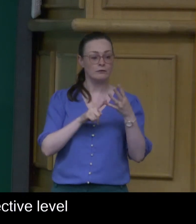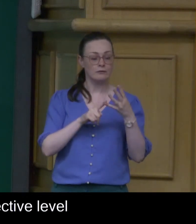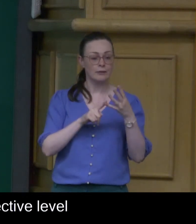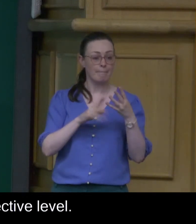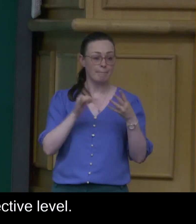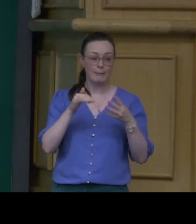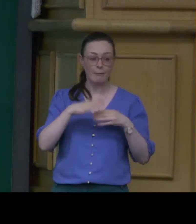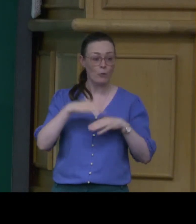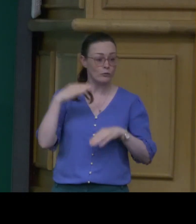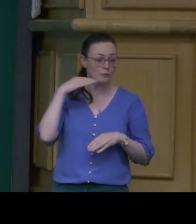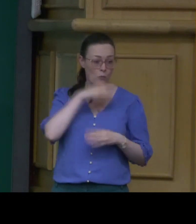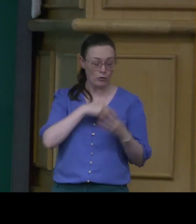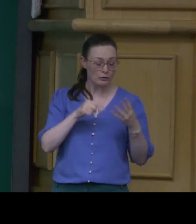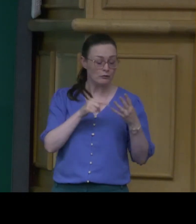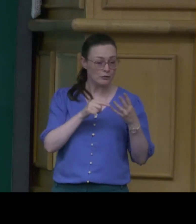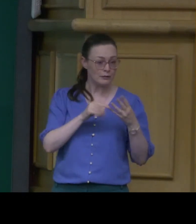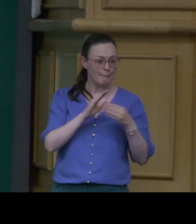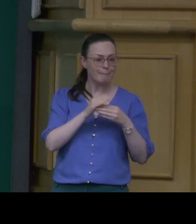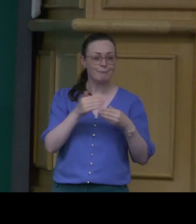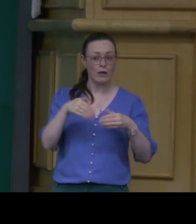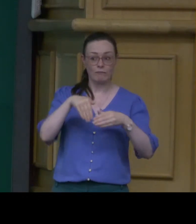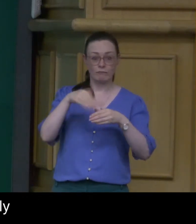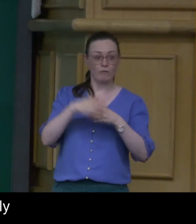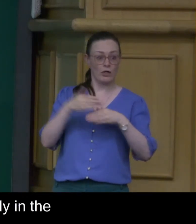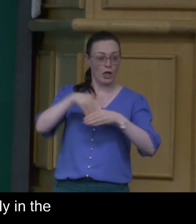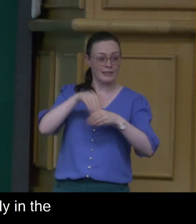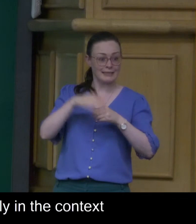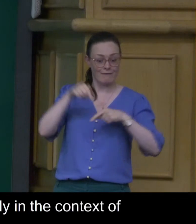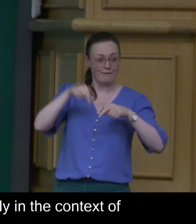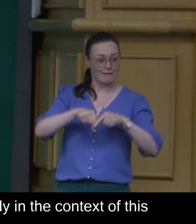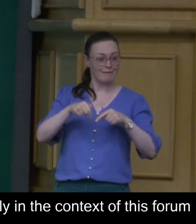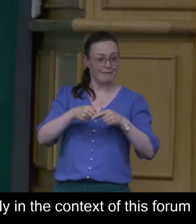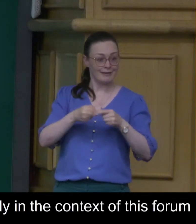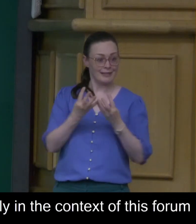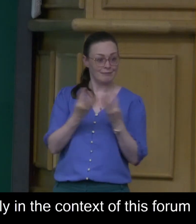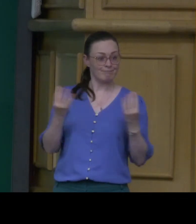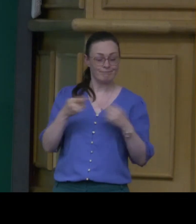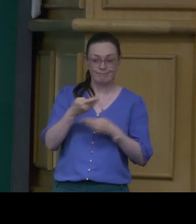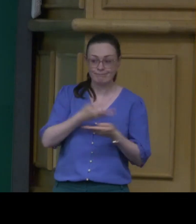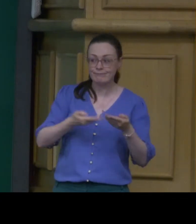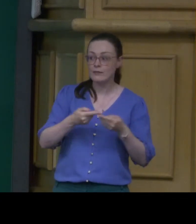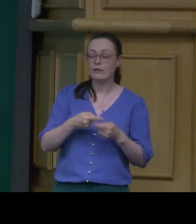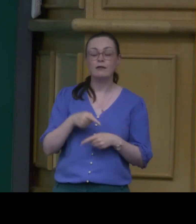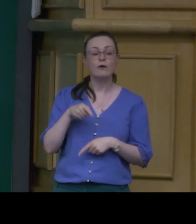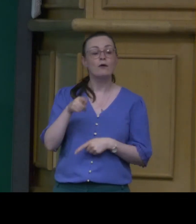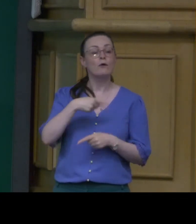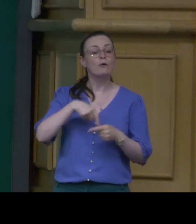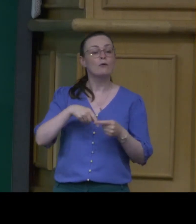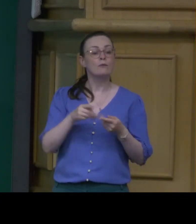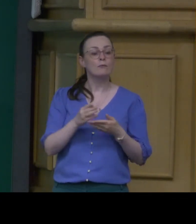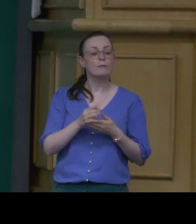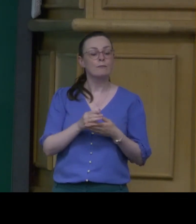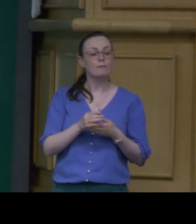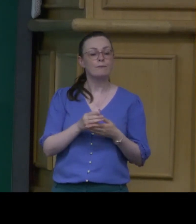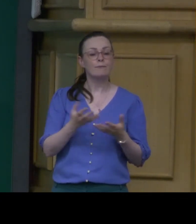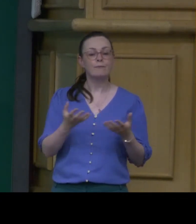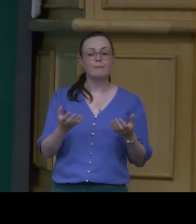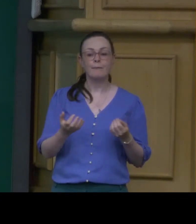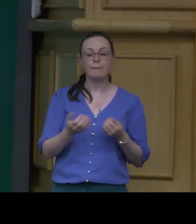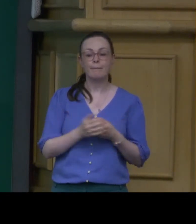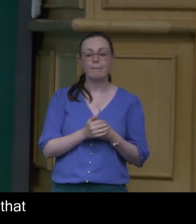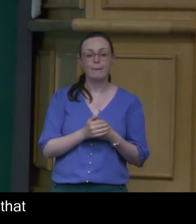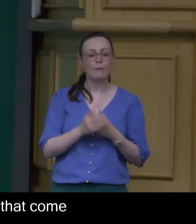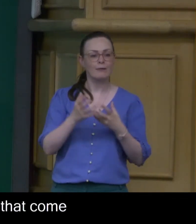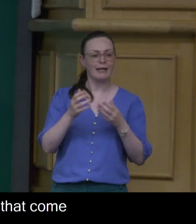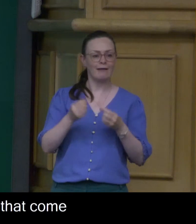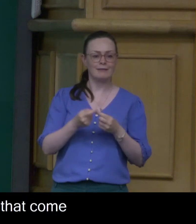perhaps most importantly in the context of this forum and this gathering, we are a party that comes